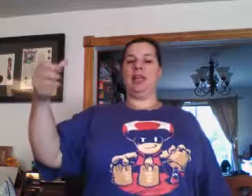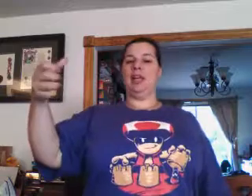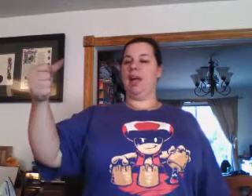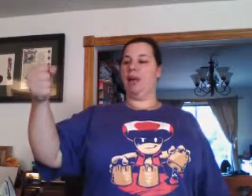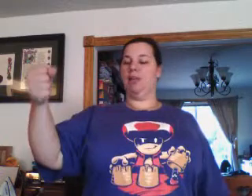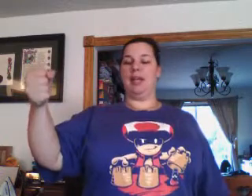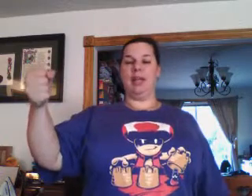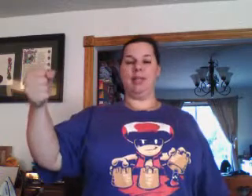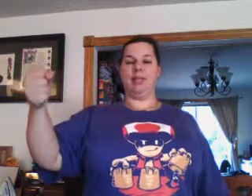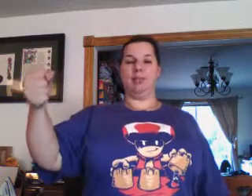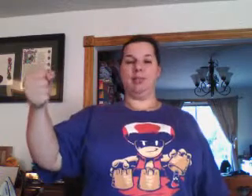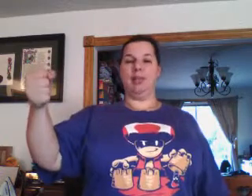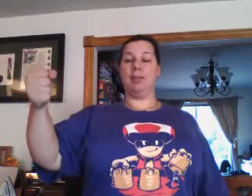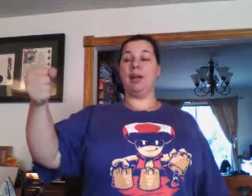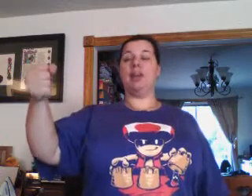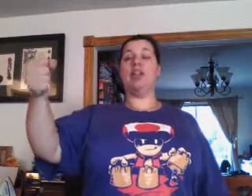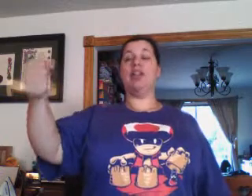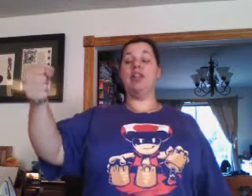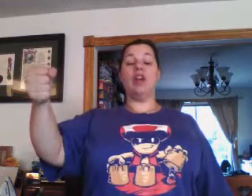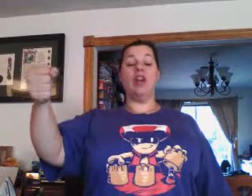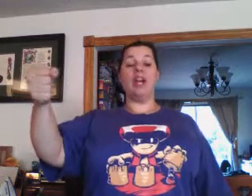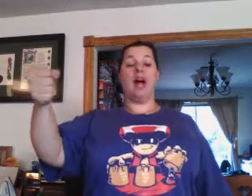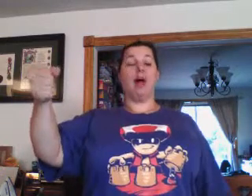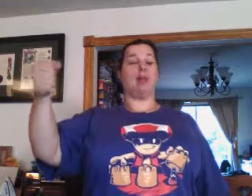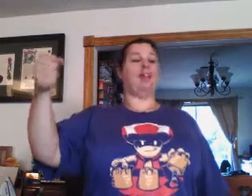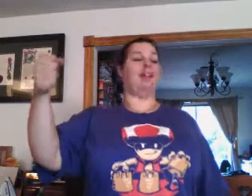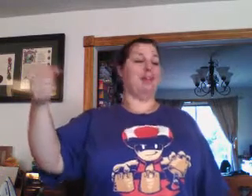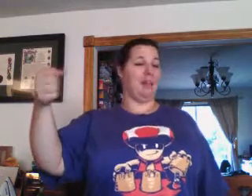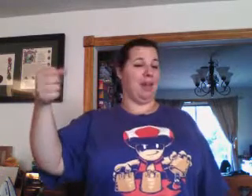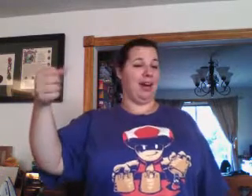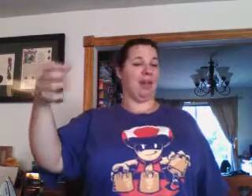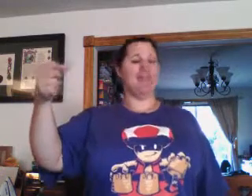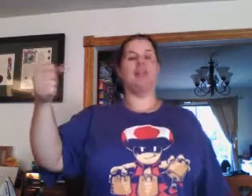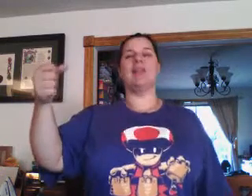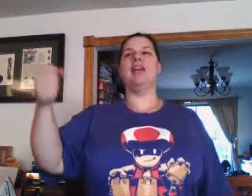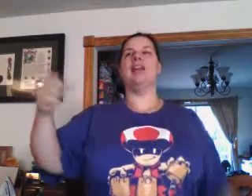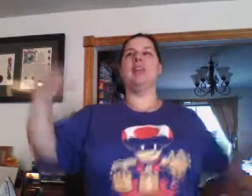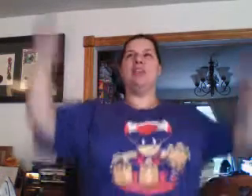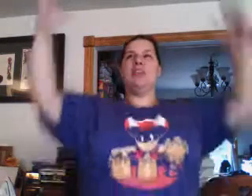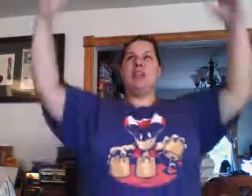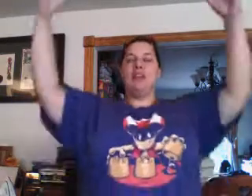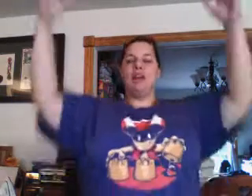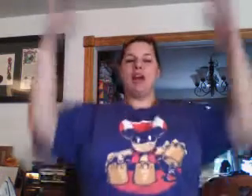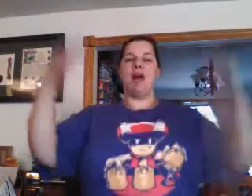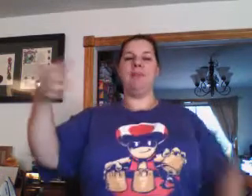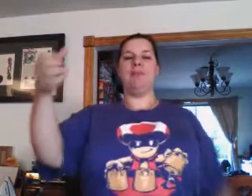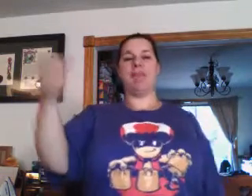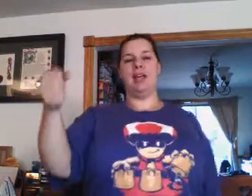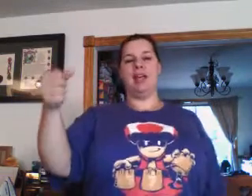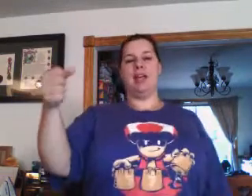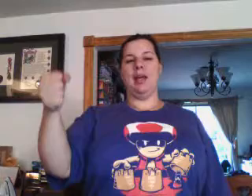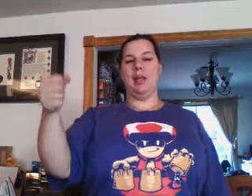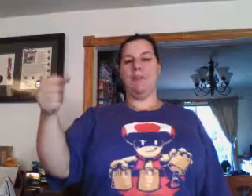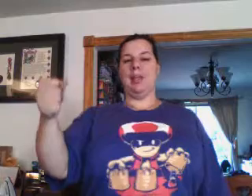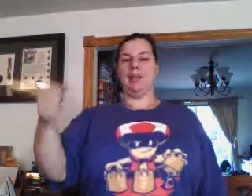cow one-handed. Apparently a very tall cow because it's up here. Very tall cow. Milk.